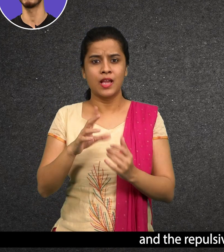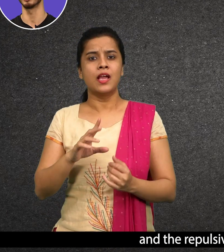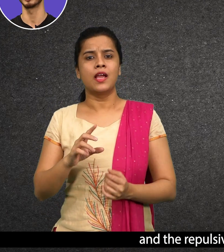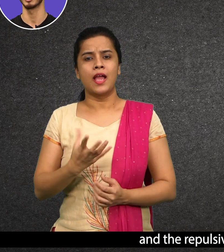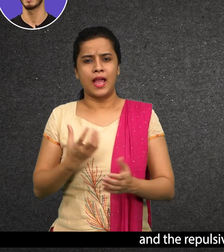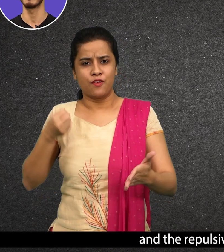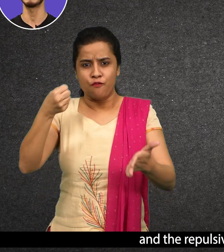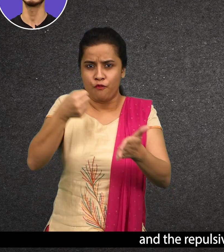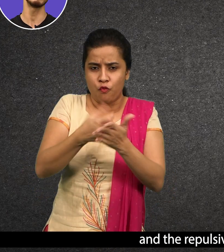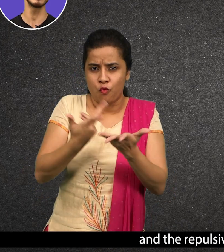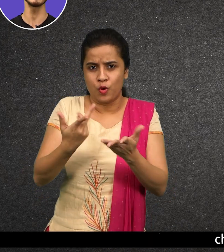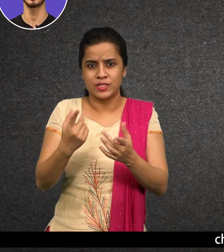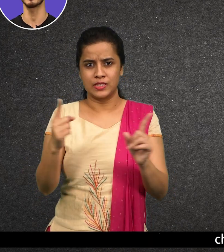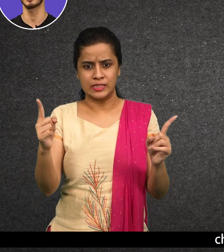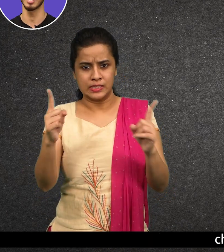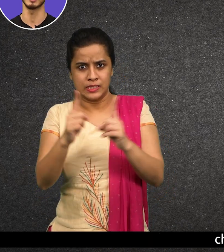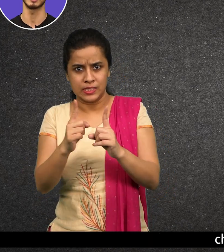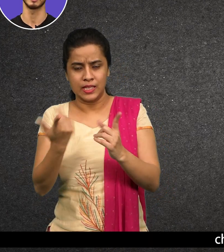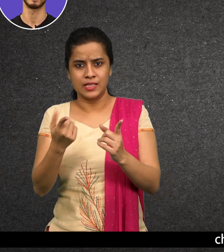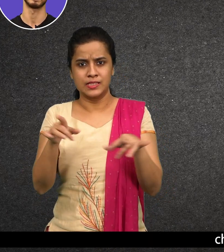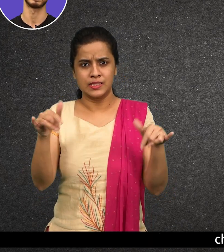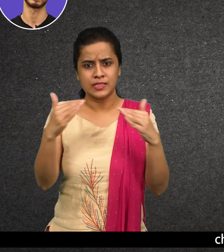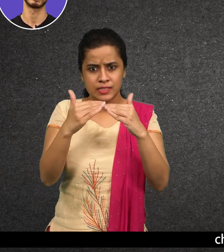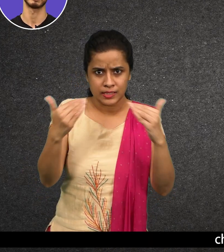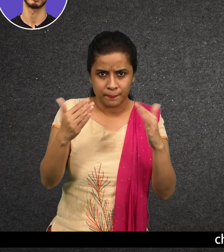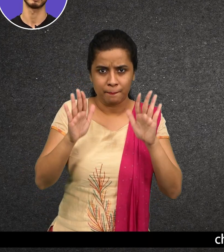repulsive force between similarly charged ions.